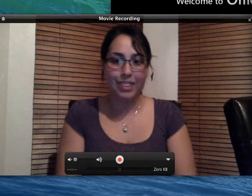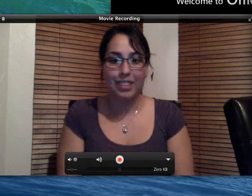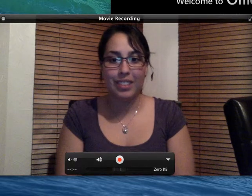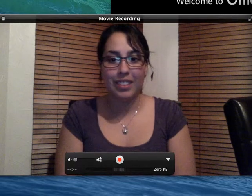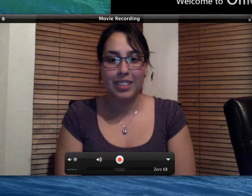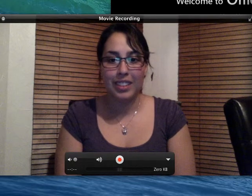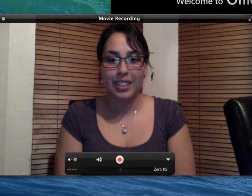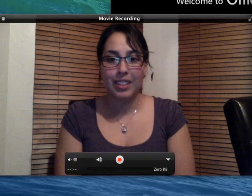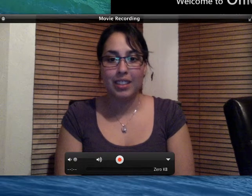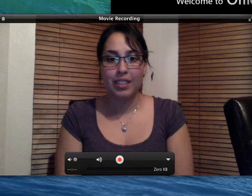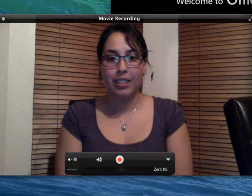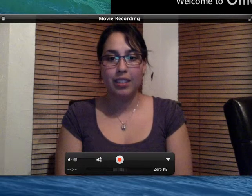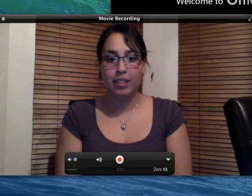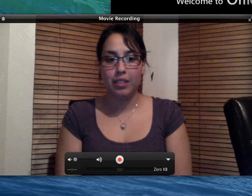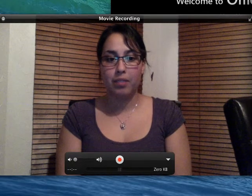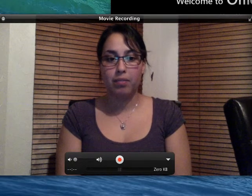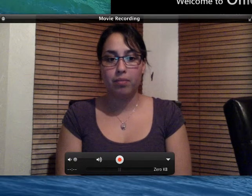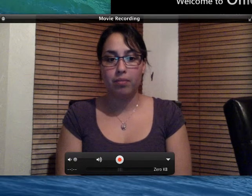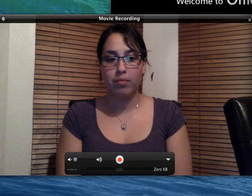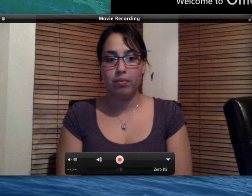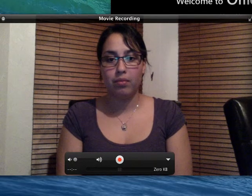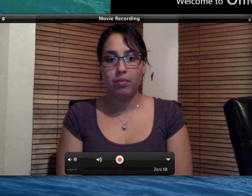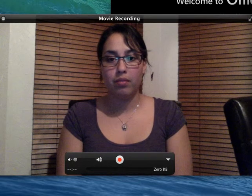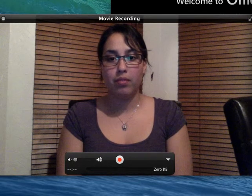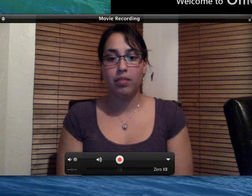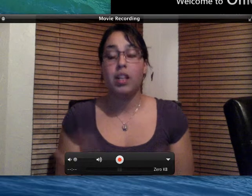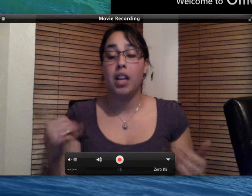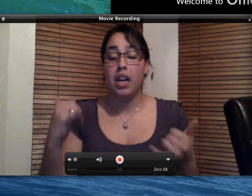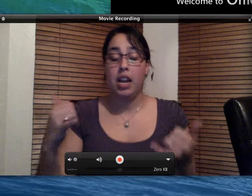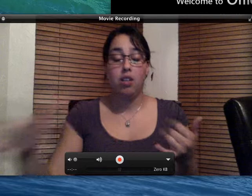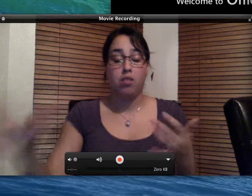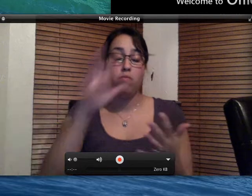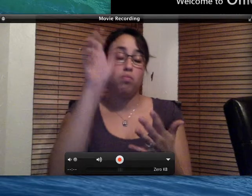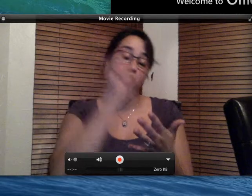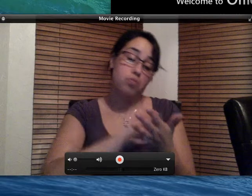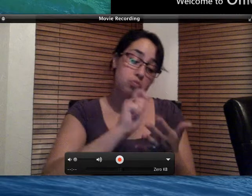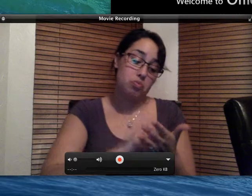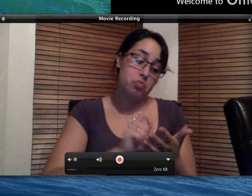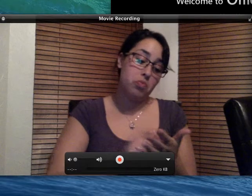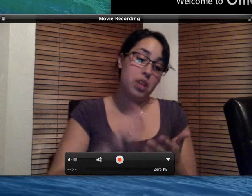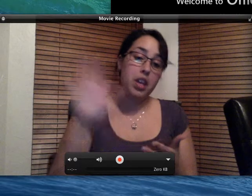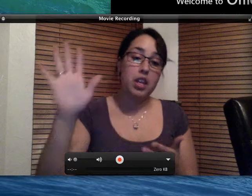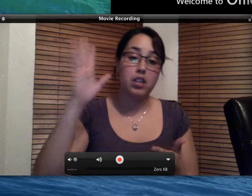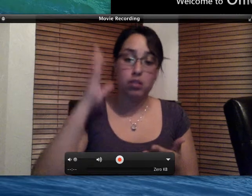In his write-up of this experiment, in his book, Kinsey wrote,